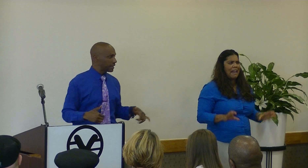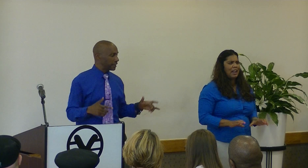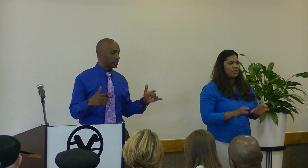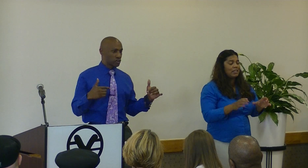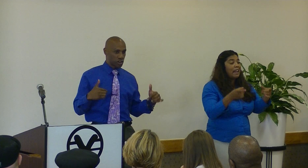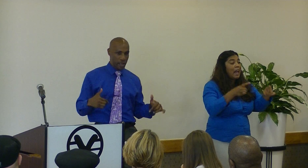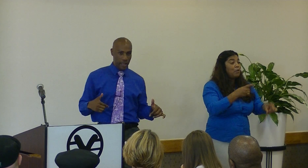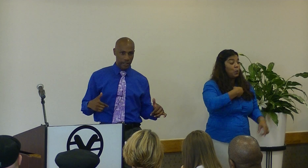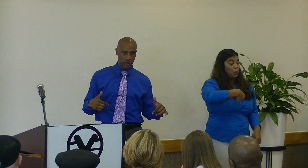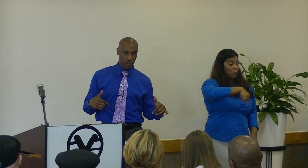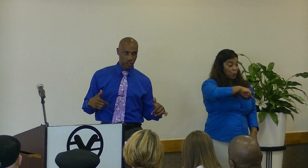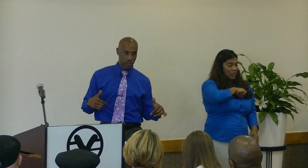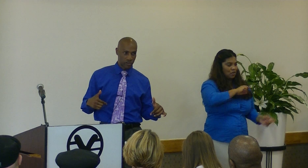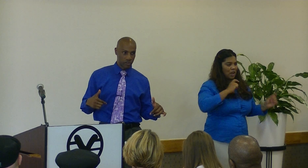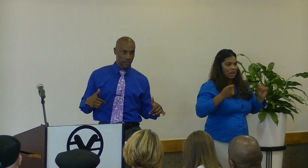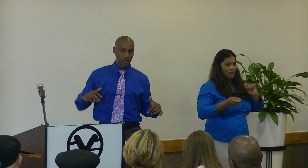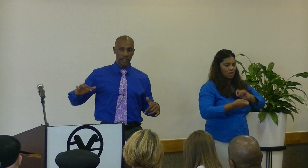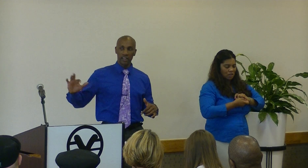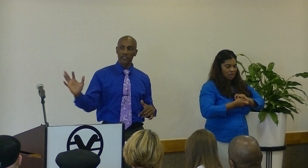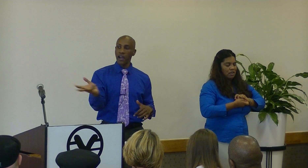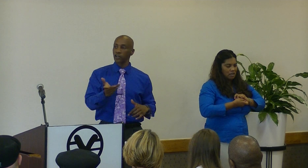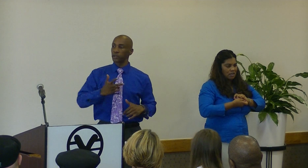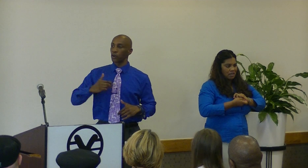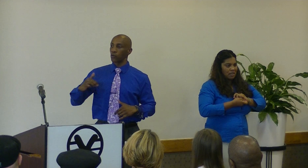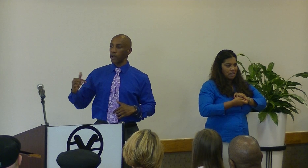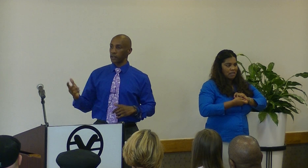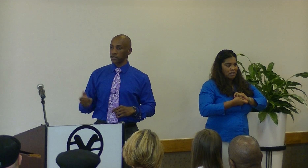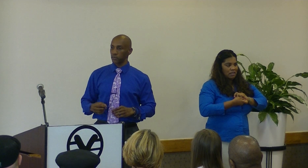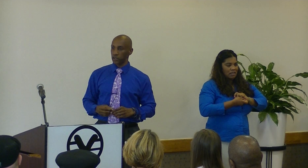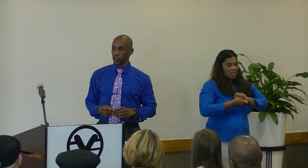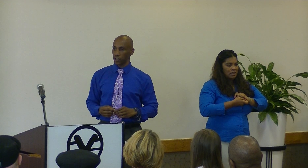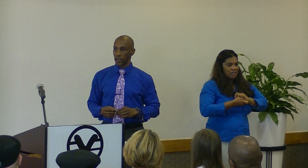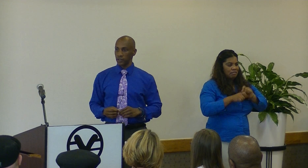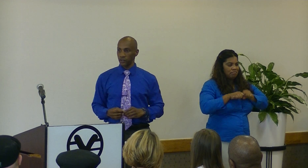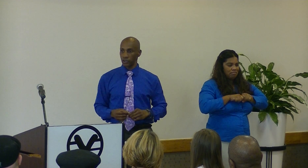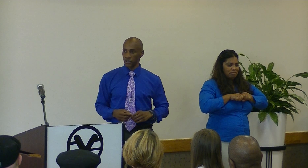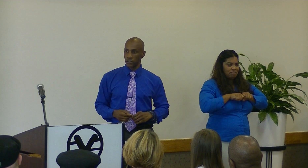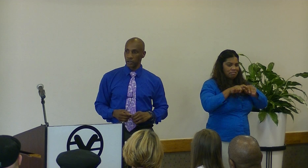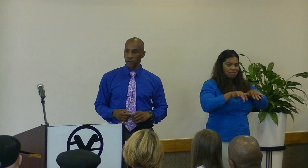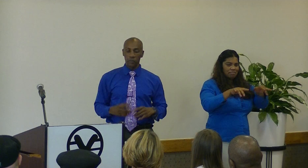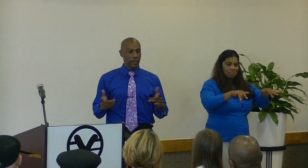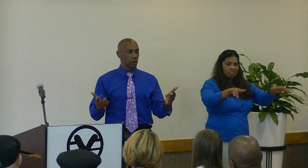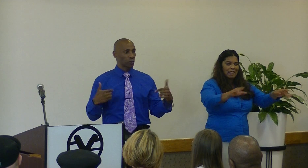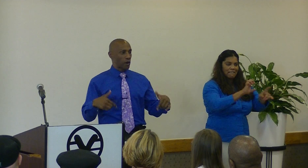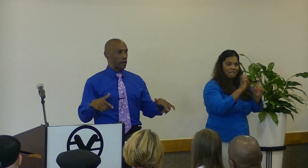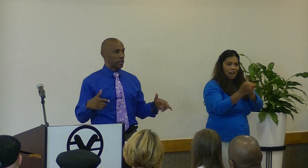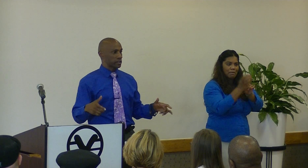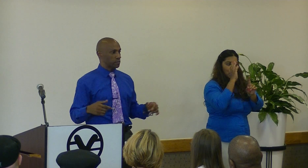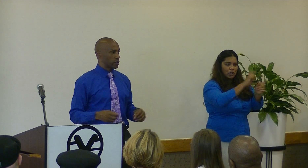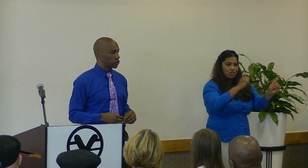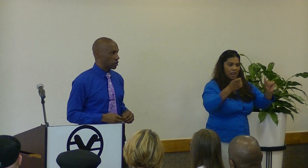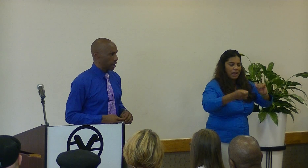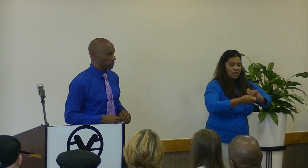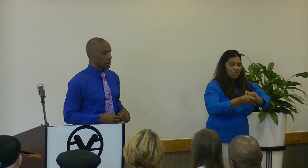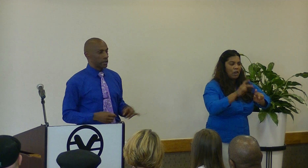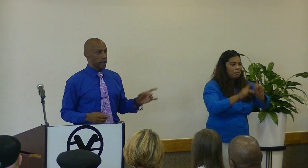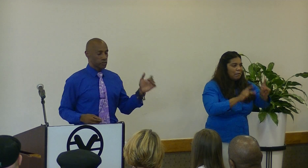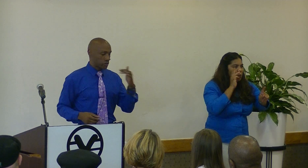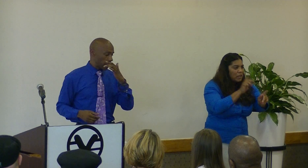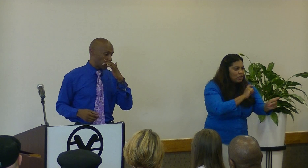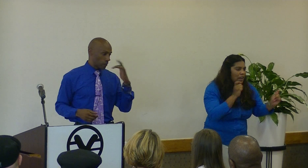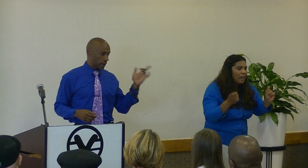When we change, the environment around us must change. People around us must